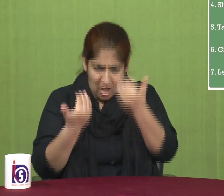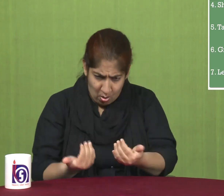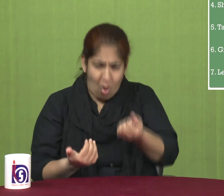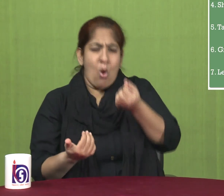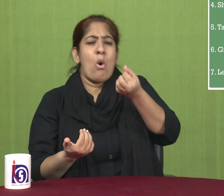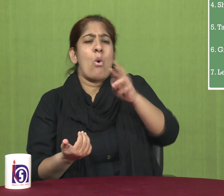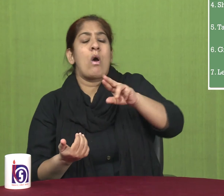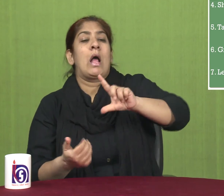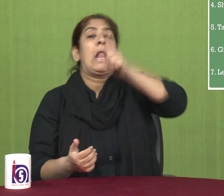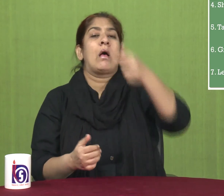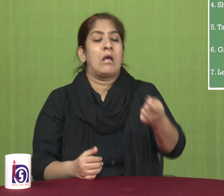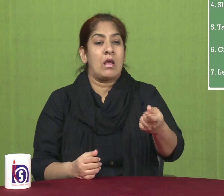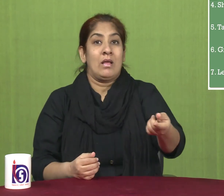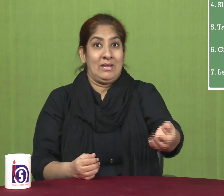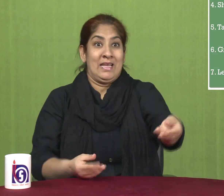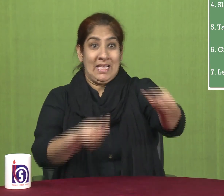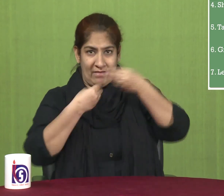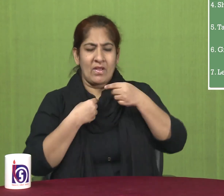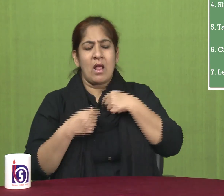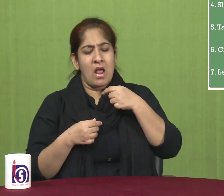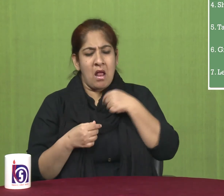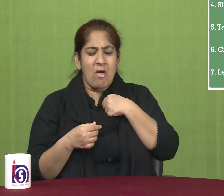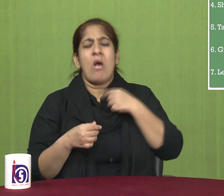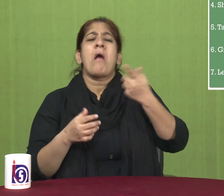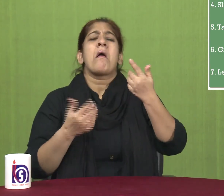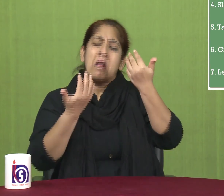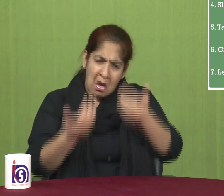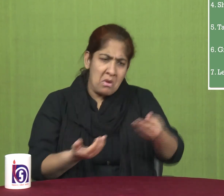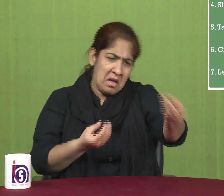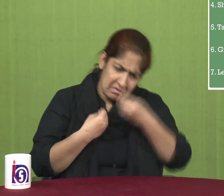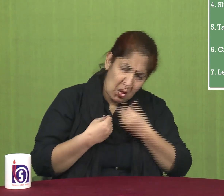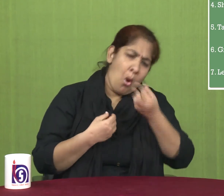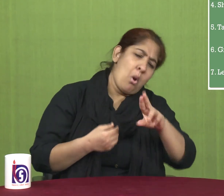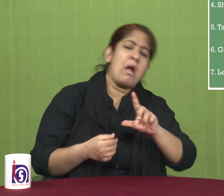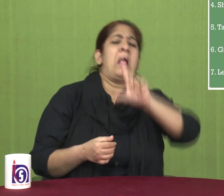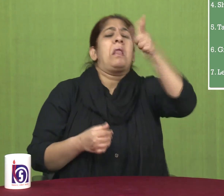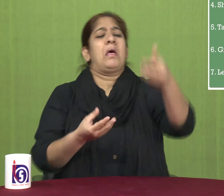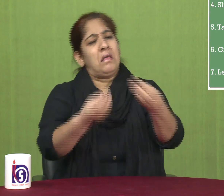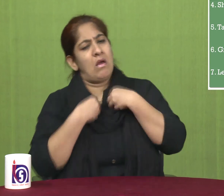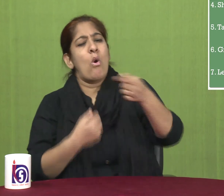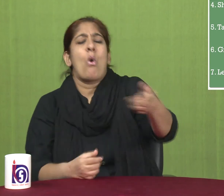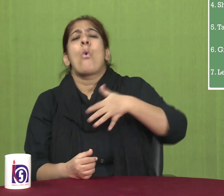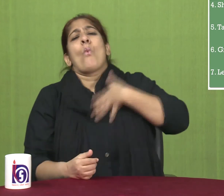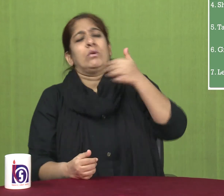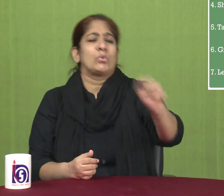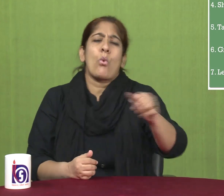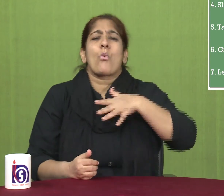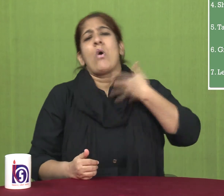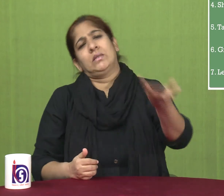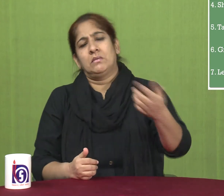in the profit, or sometime later the person would be thinking of returning my